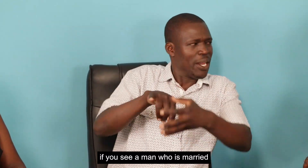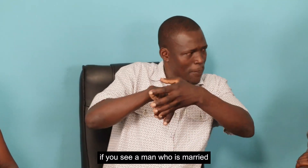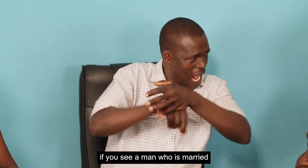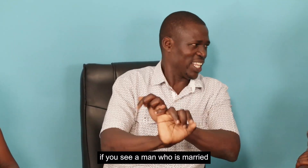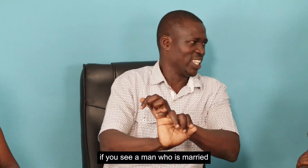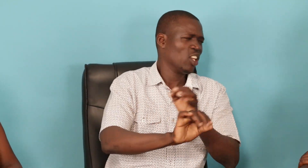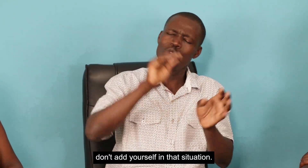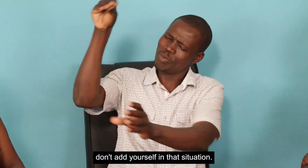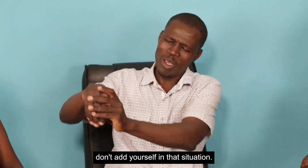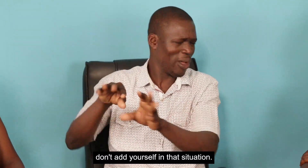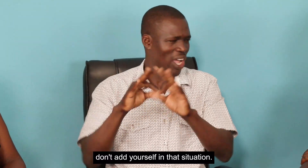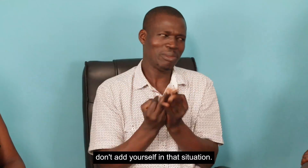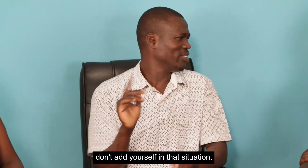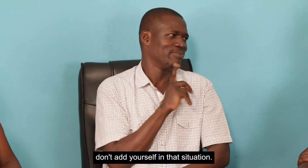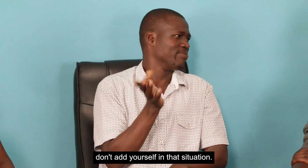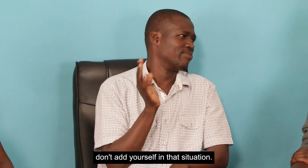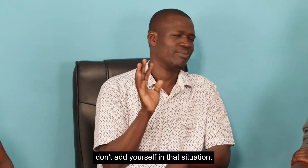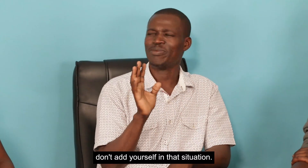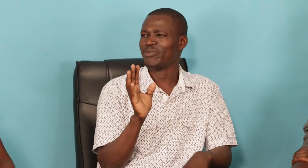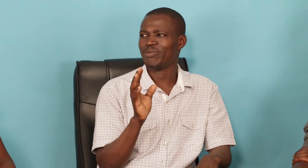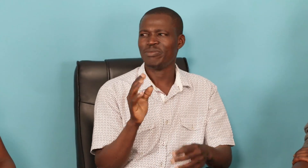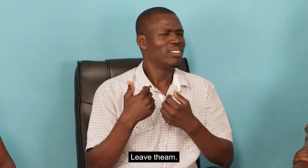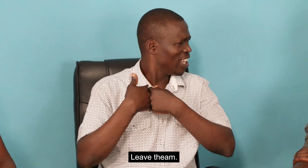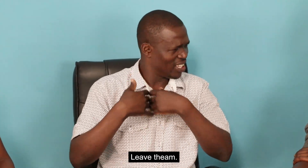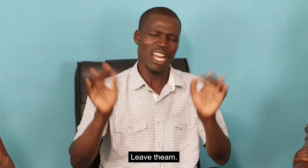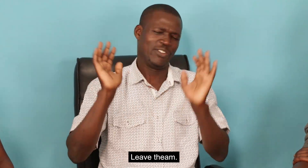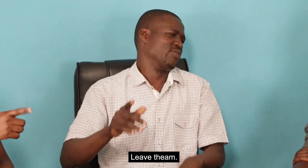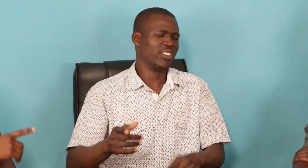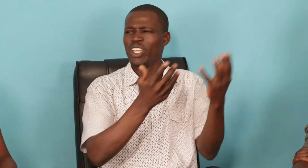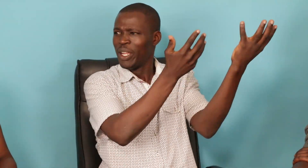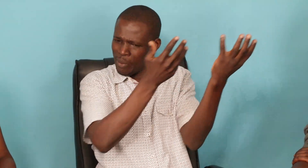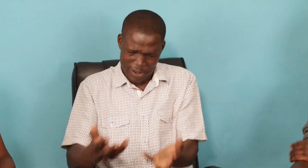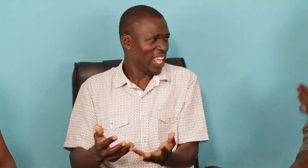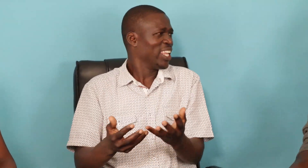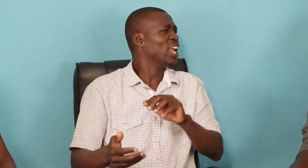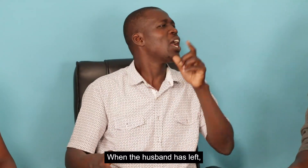please, if there is a marriage, stop interfering in the marriage. Just leave the married people.